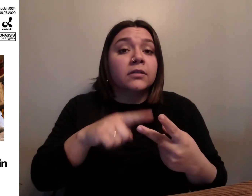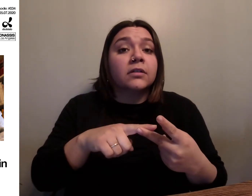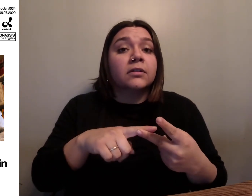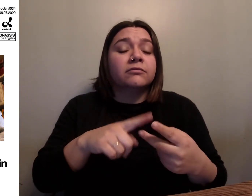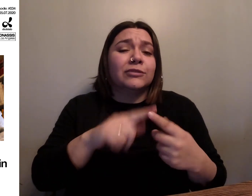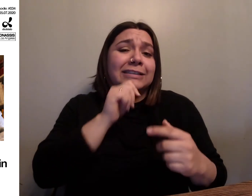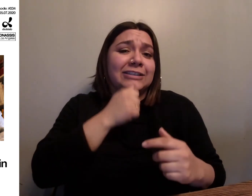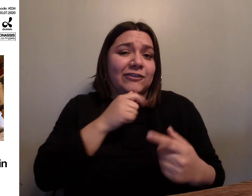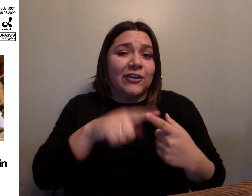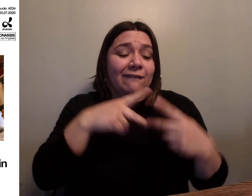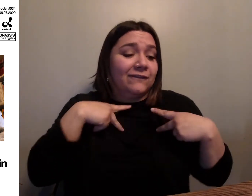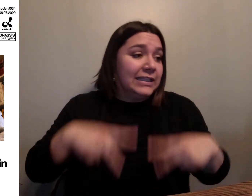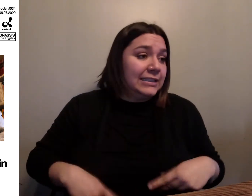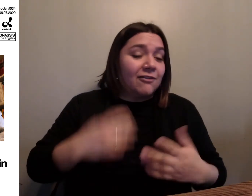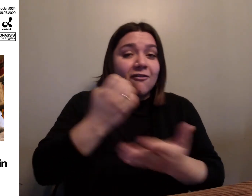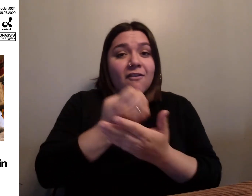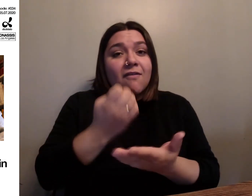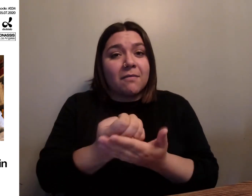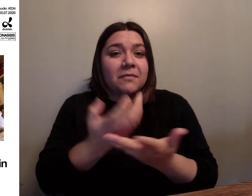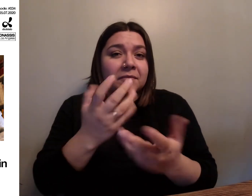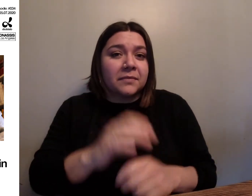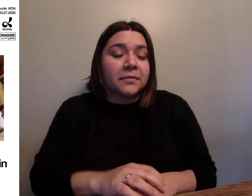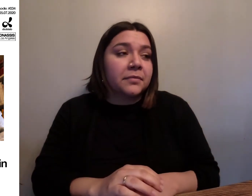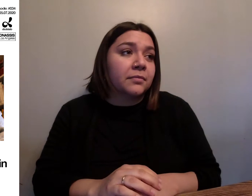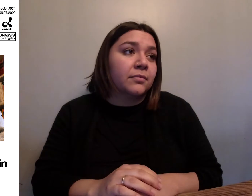can enjoy.